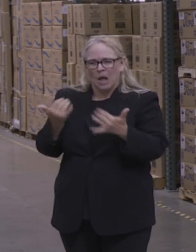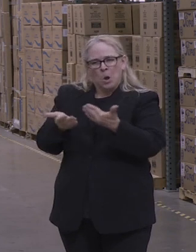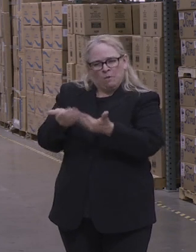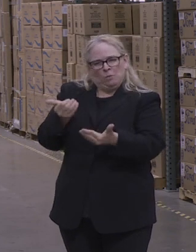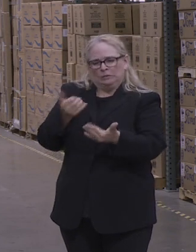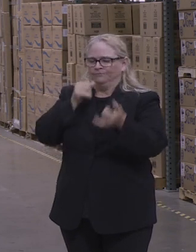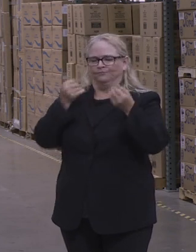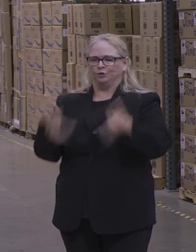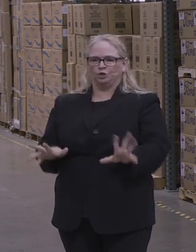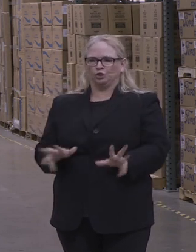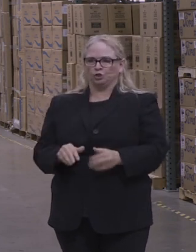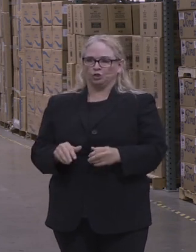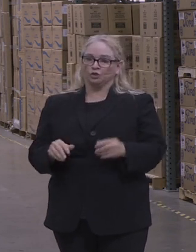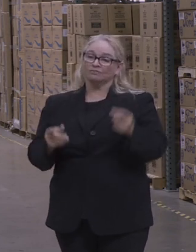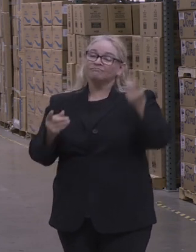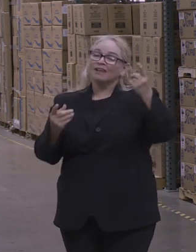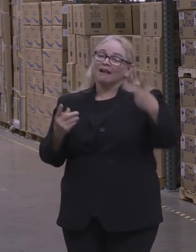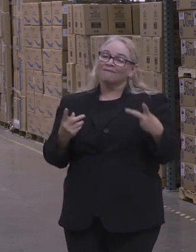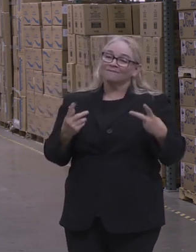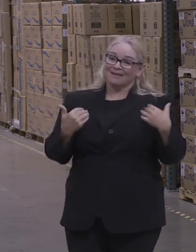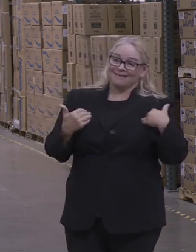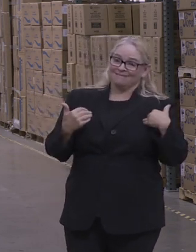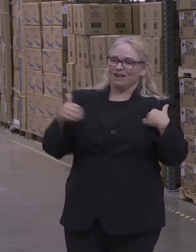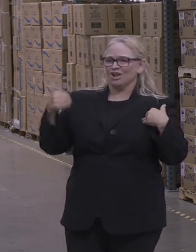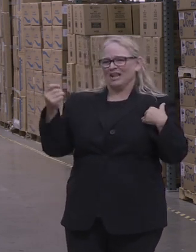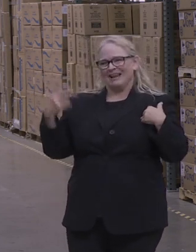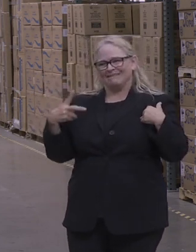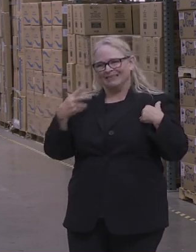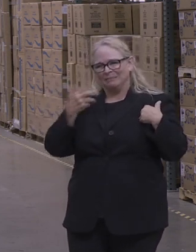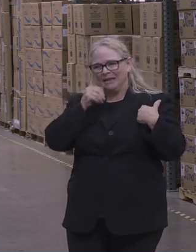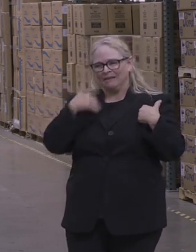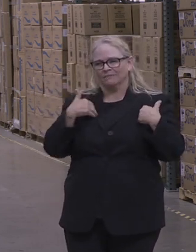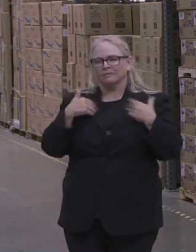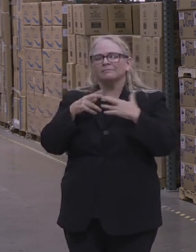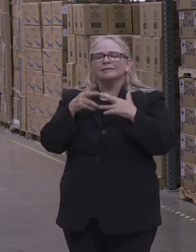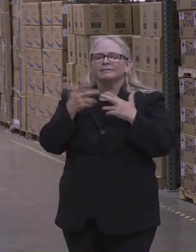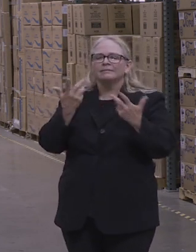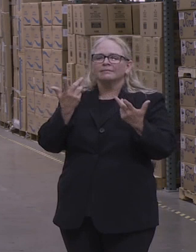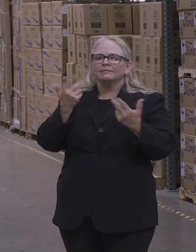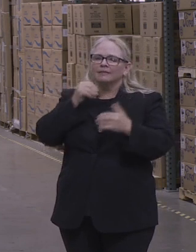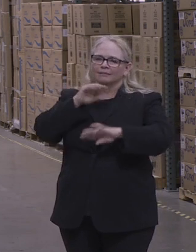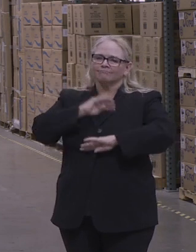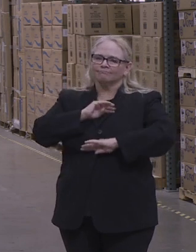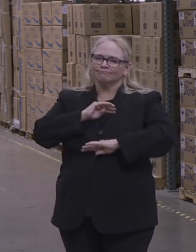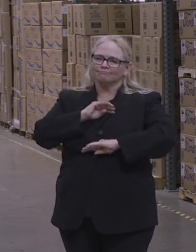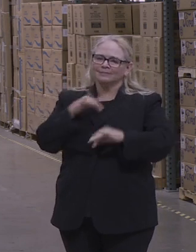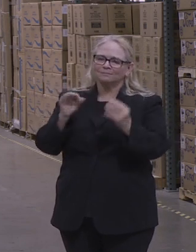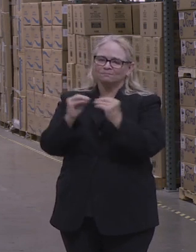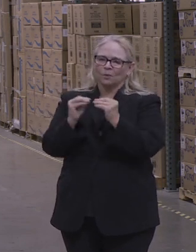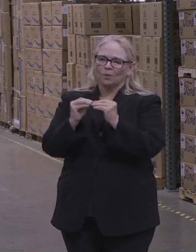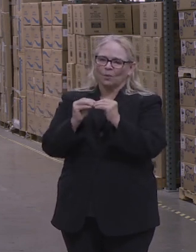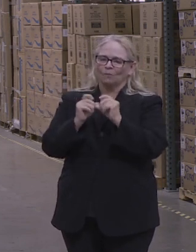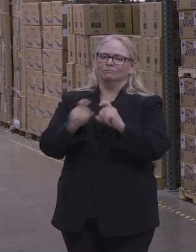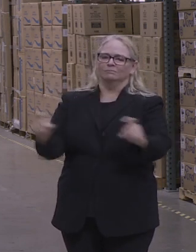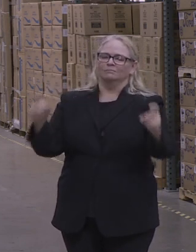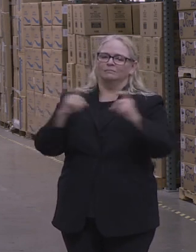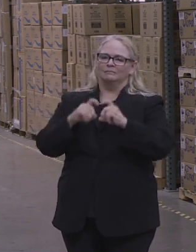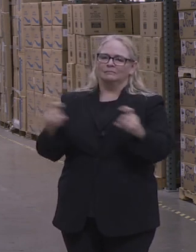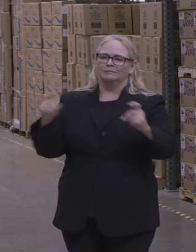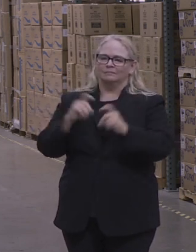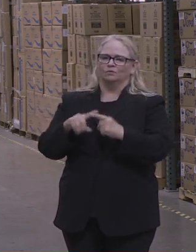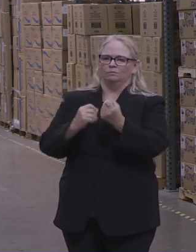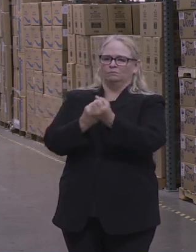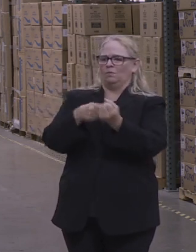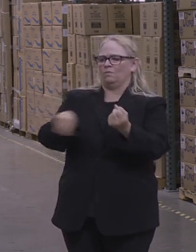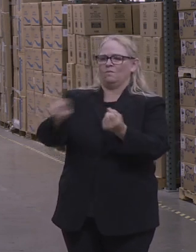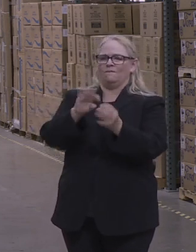not 100%. And so we have an enormous amount of work to do to continue to advance our efforts on the digital divide. So we've laid out